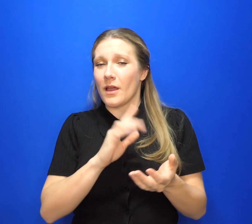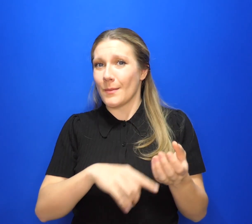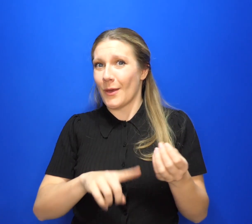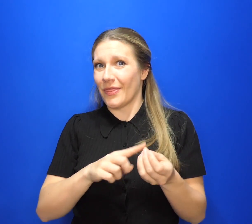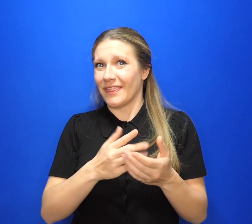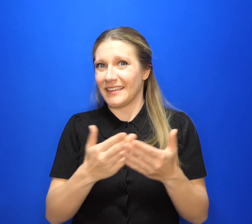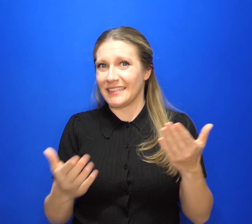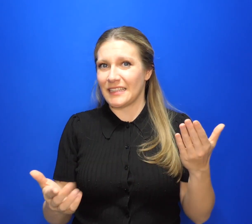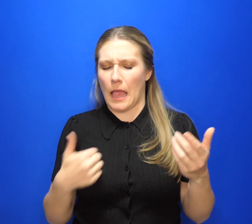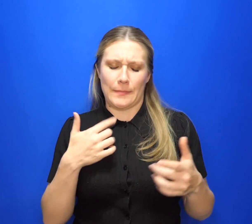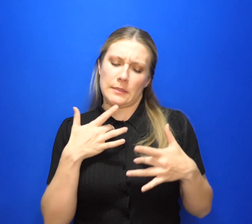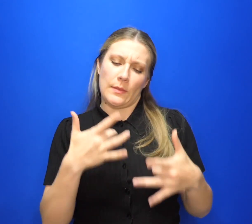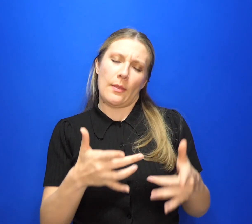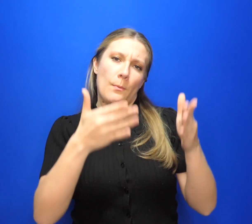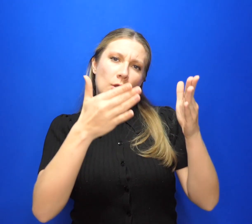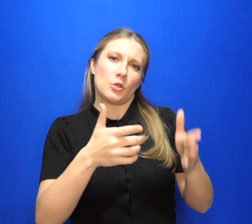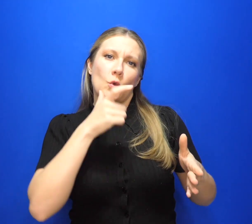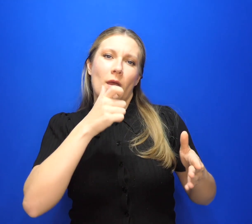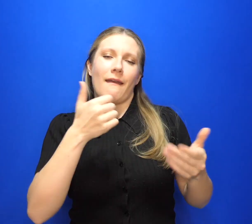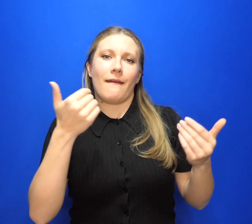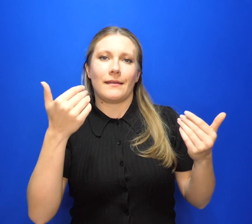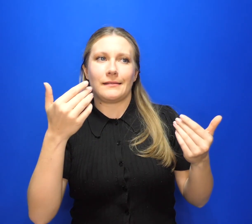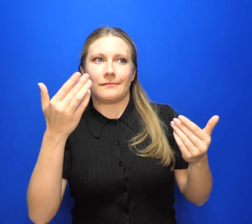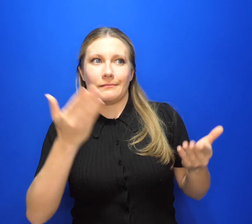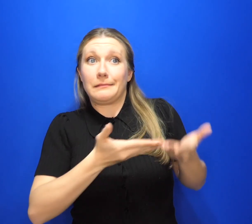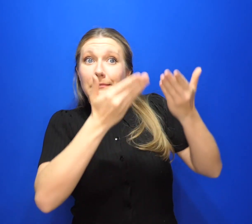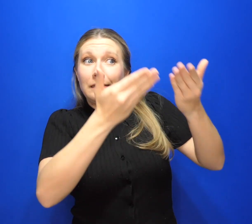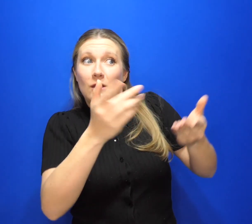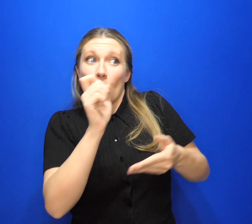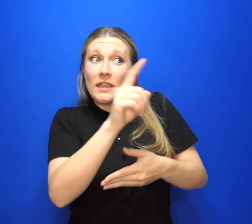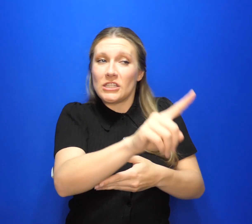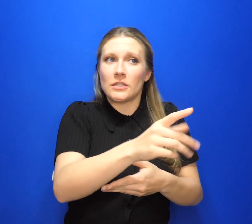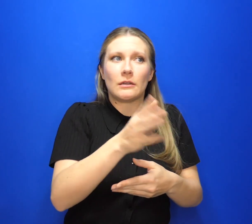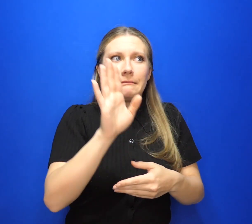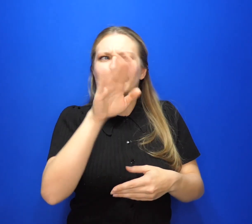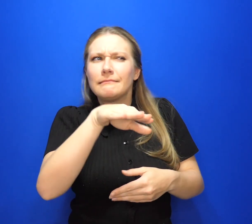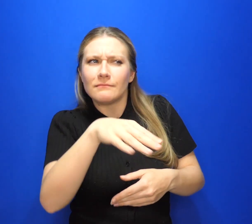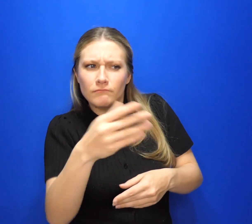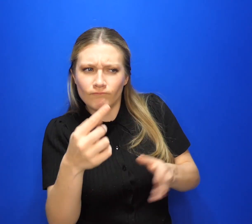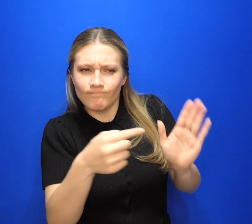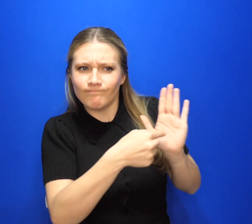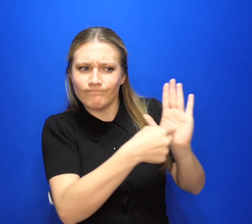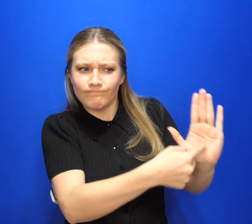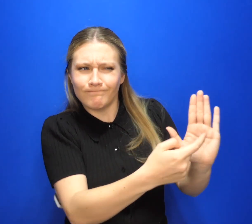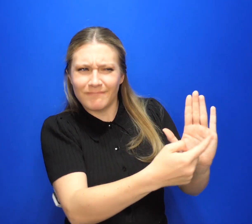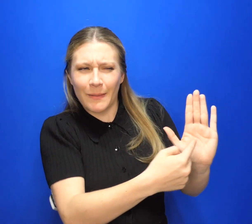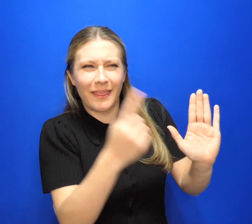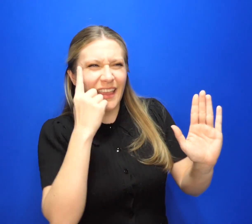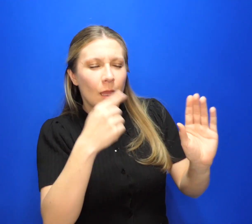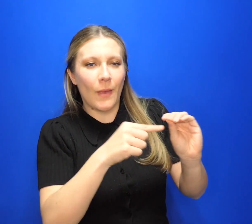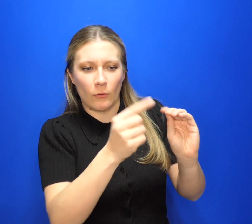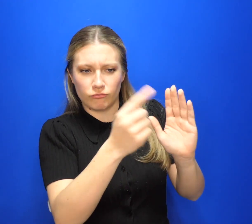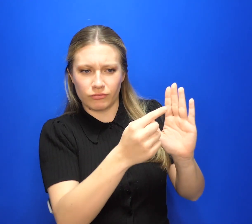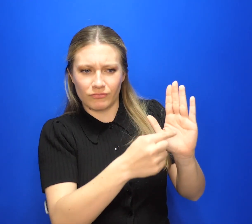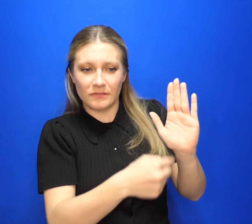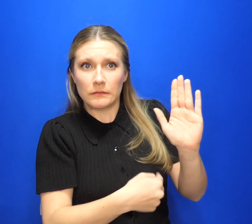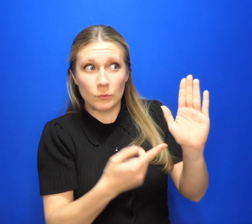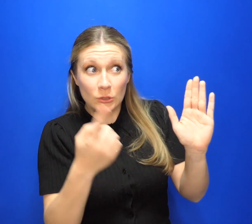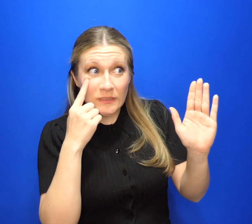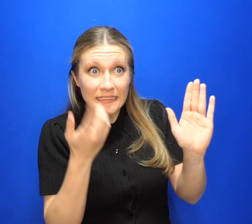the questions or, hey, look at this. I'm thinking about this. What do you think about this? And I don't want that.